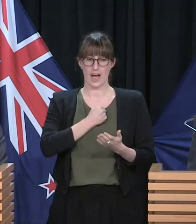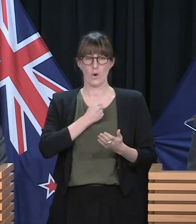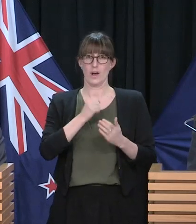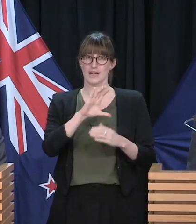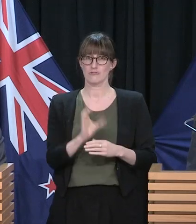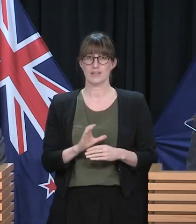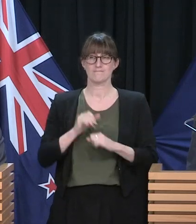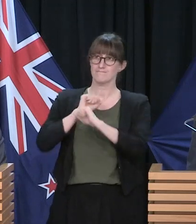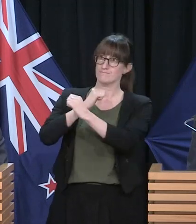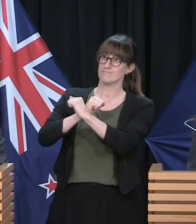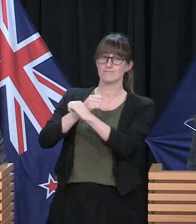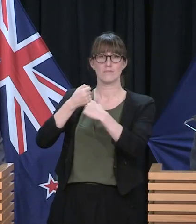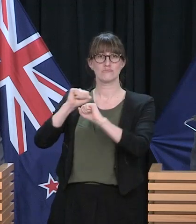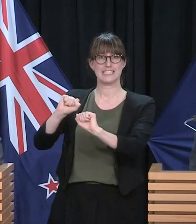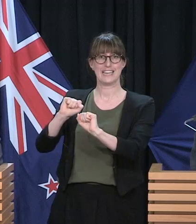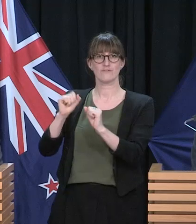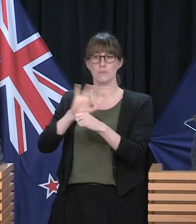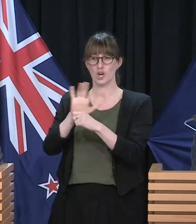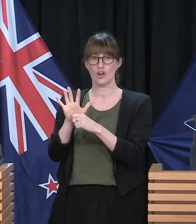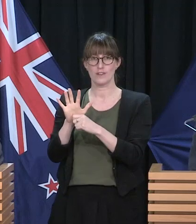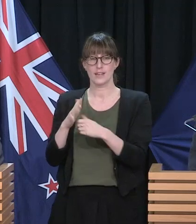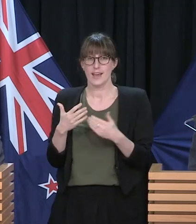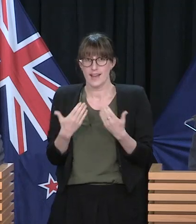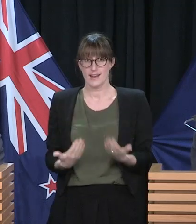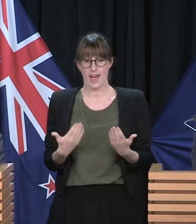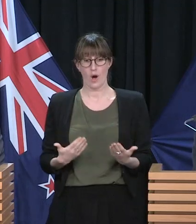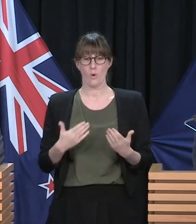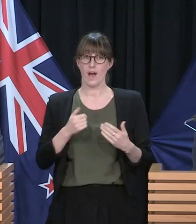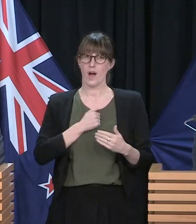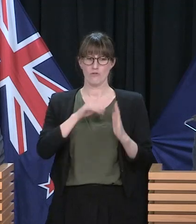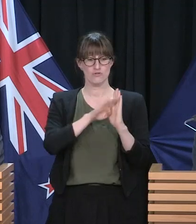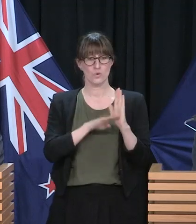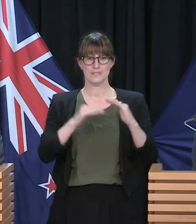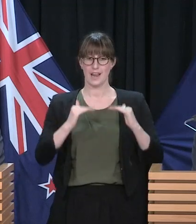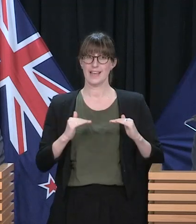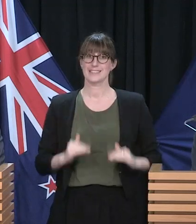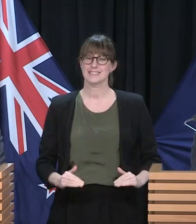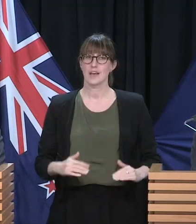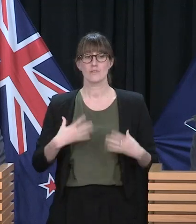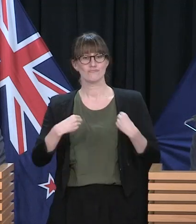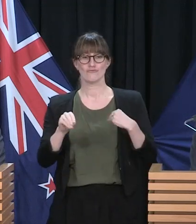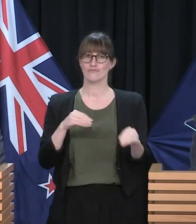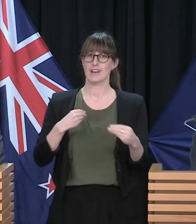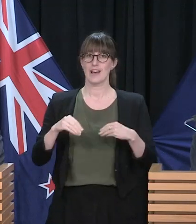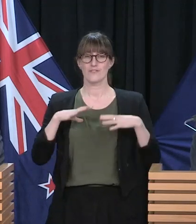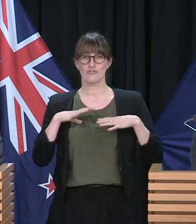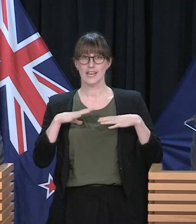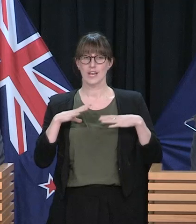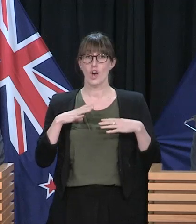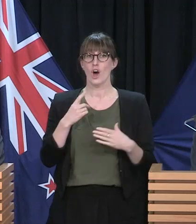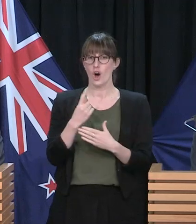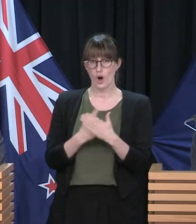reopened, and we have relatively few restrictions in place on our daily lives. But we cannot take anything for